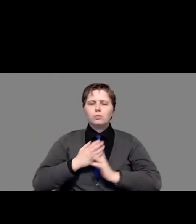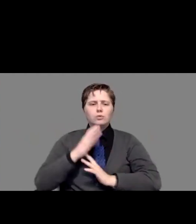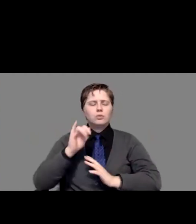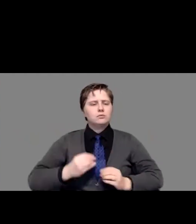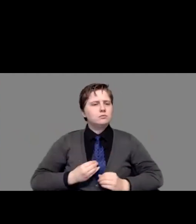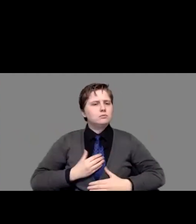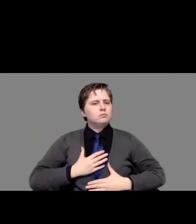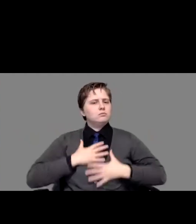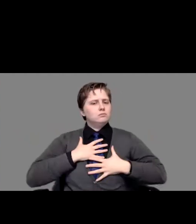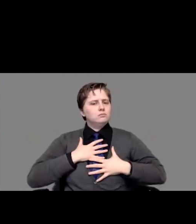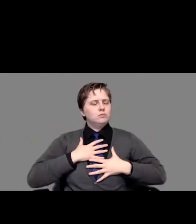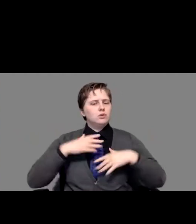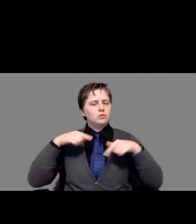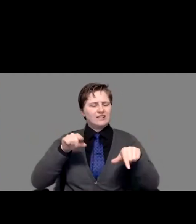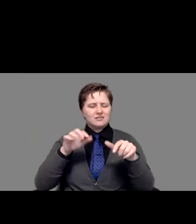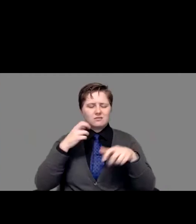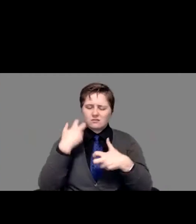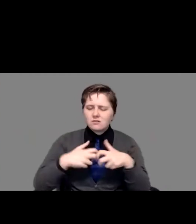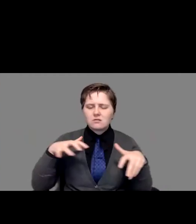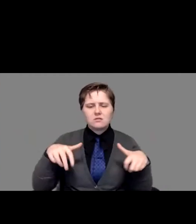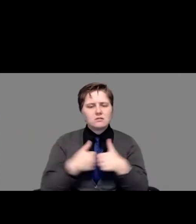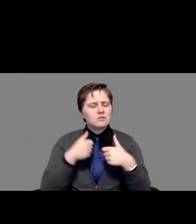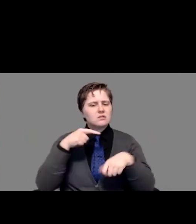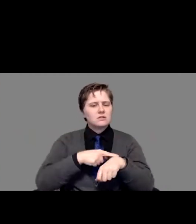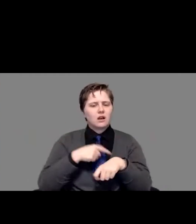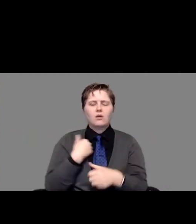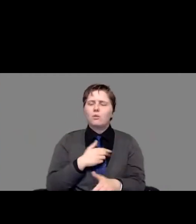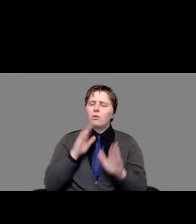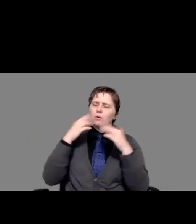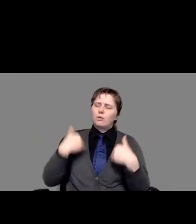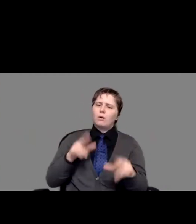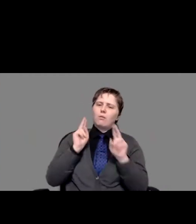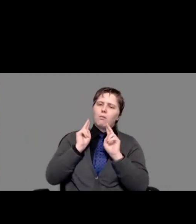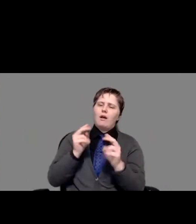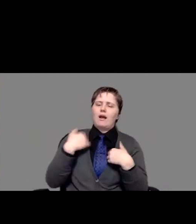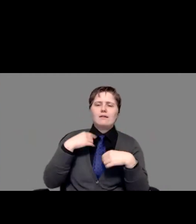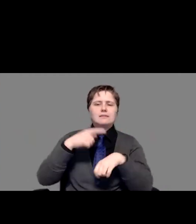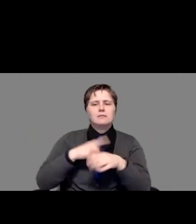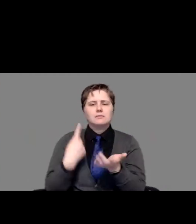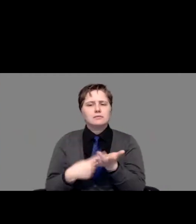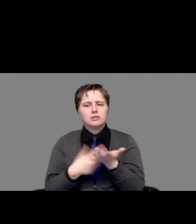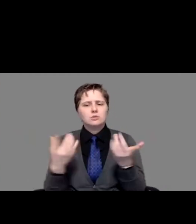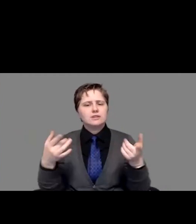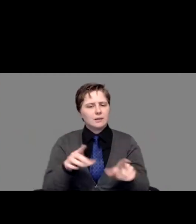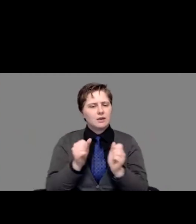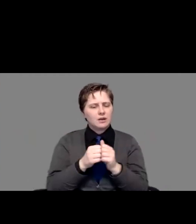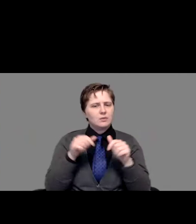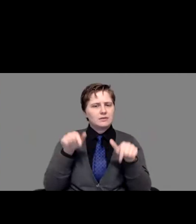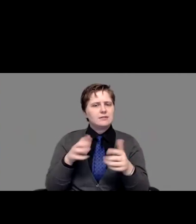uplifting spirit in this challenging time. And we're just honored to have a chance to talk a little bit about what's happening in Northwest Ohio with you all